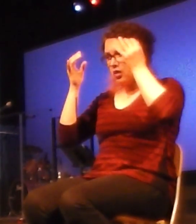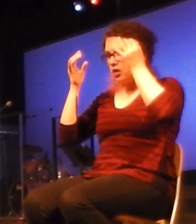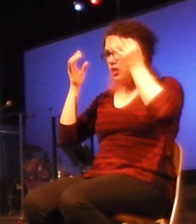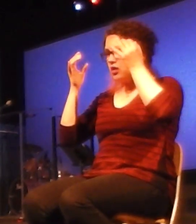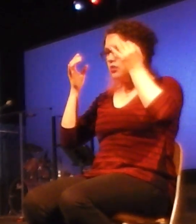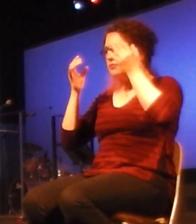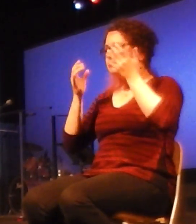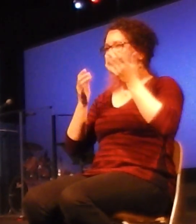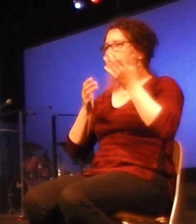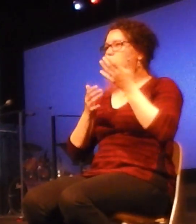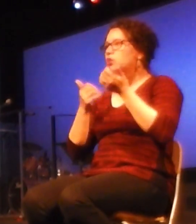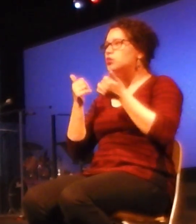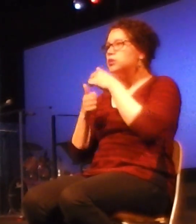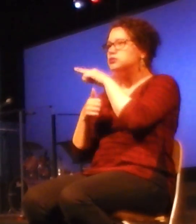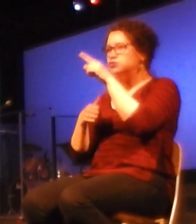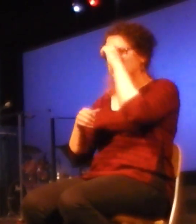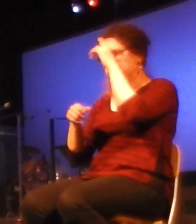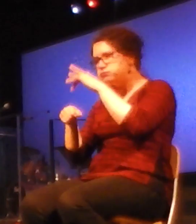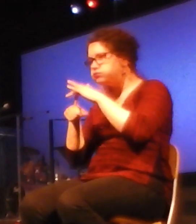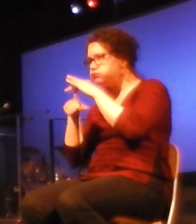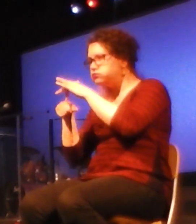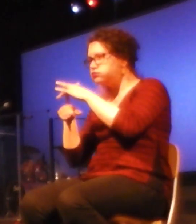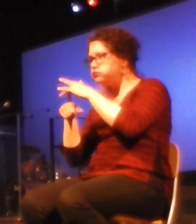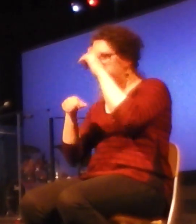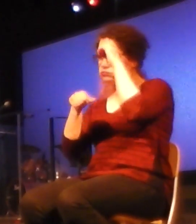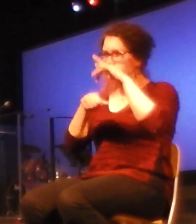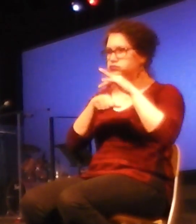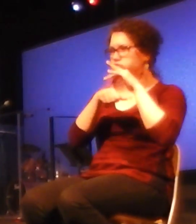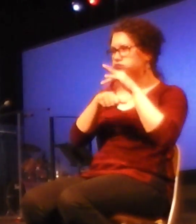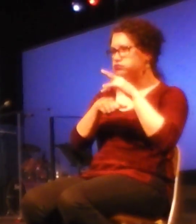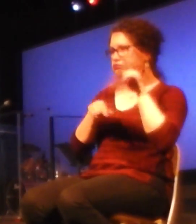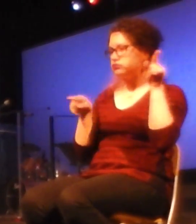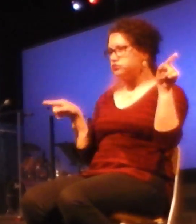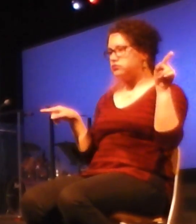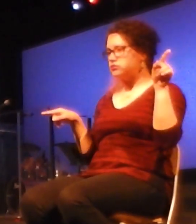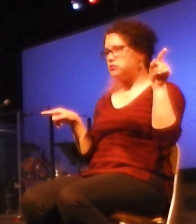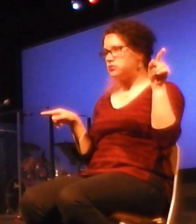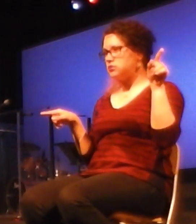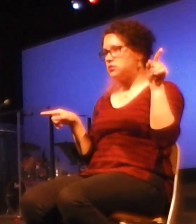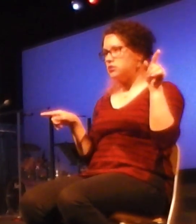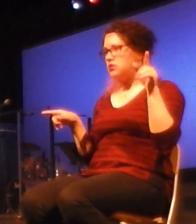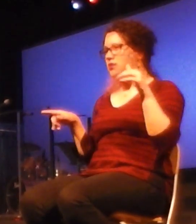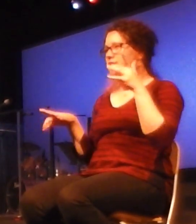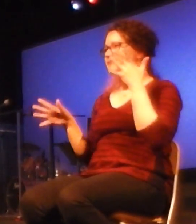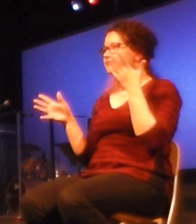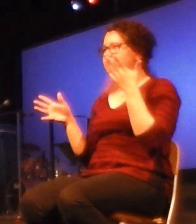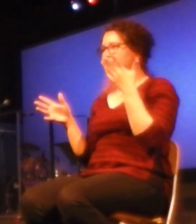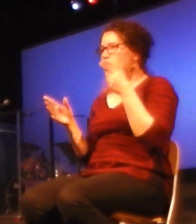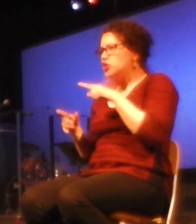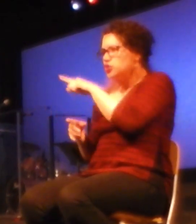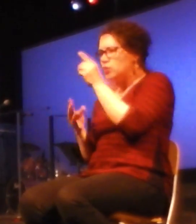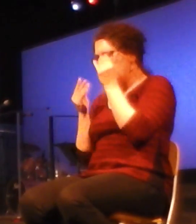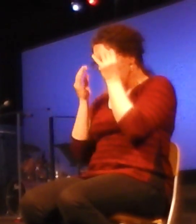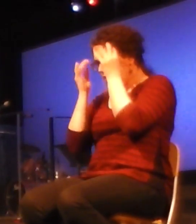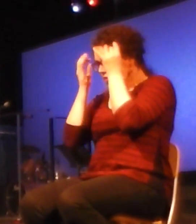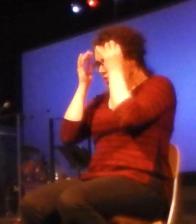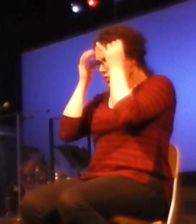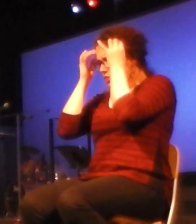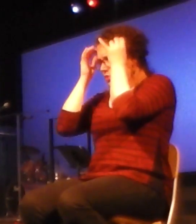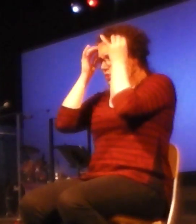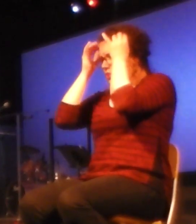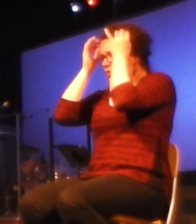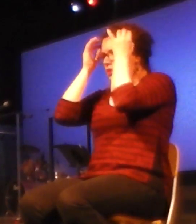have the loudest voice in your exile? What will be the loudest voice for